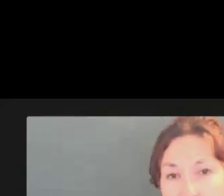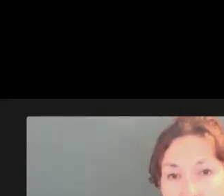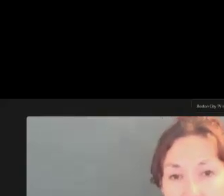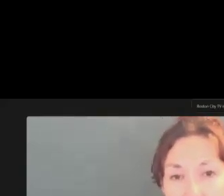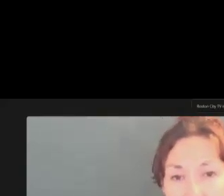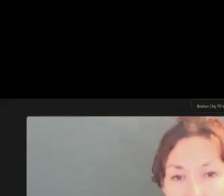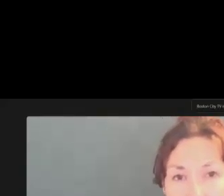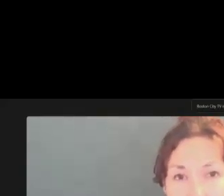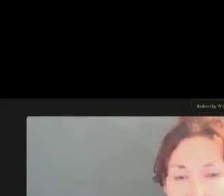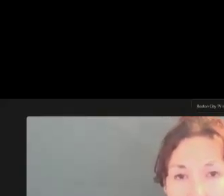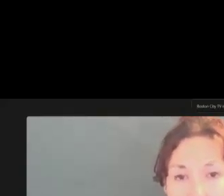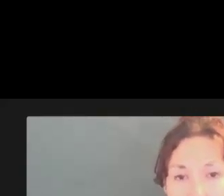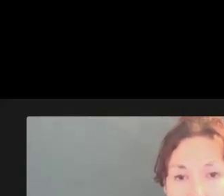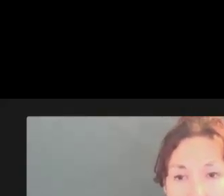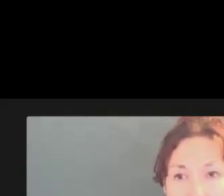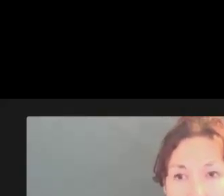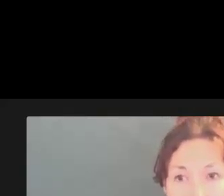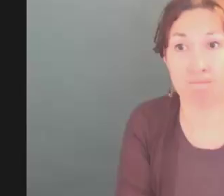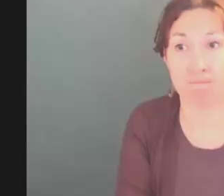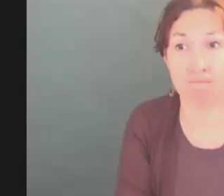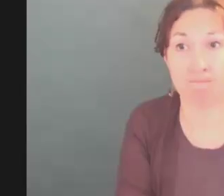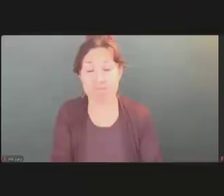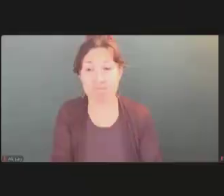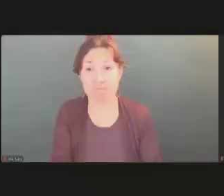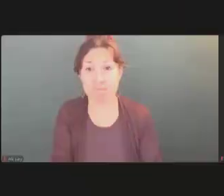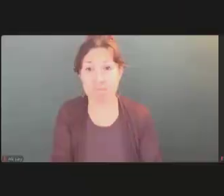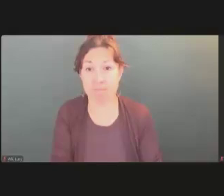Alan Lipkind, please accept the prompt.